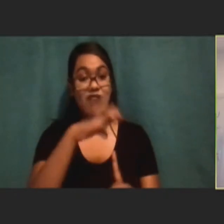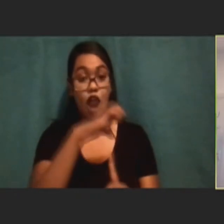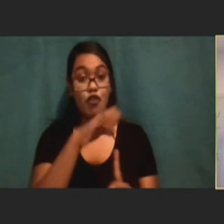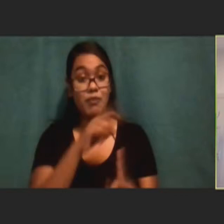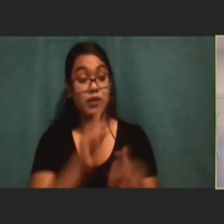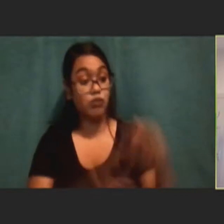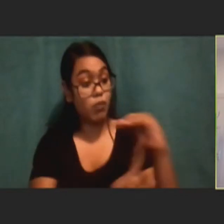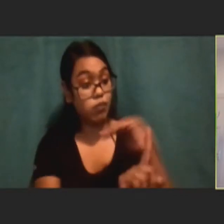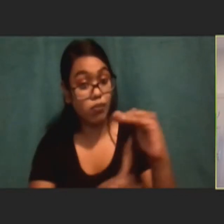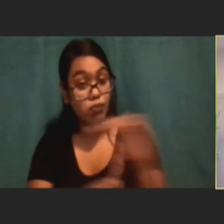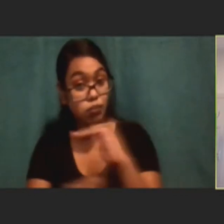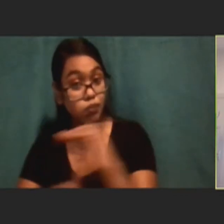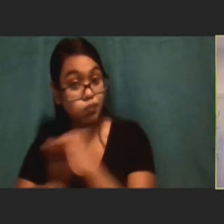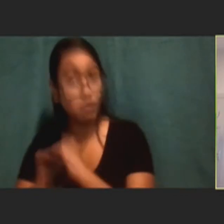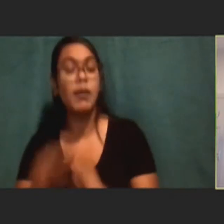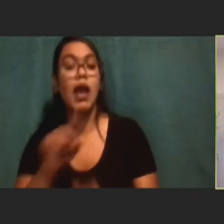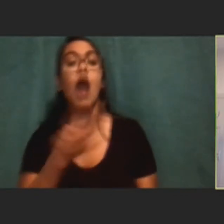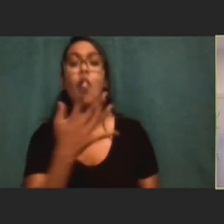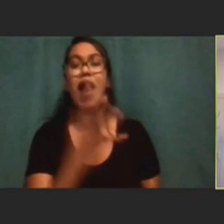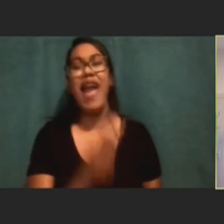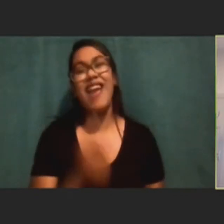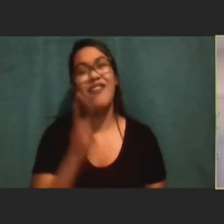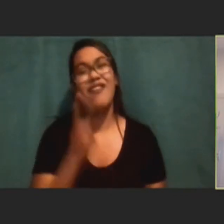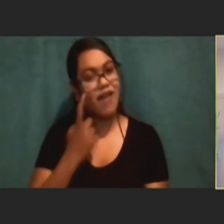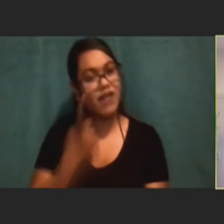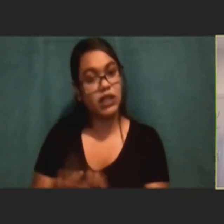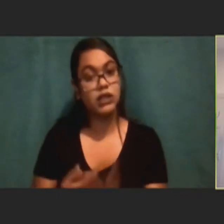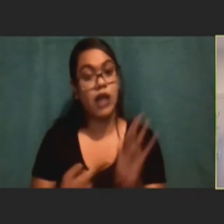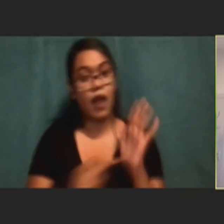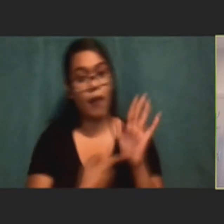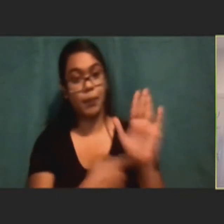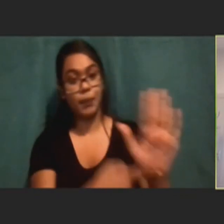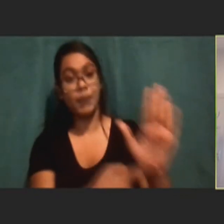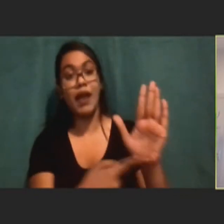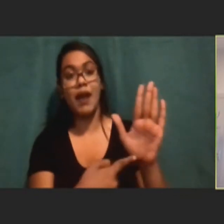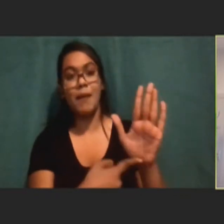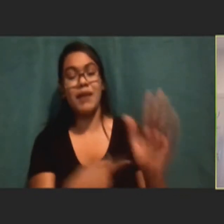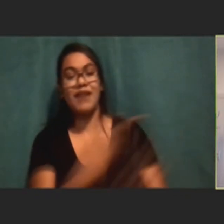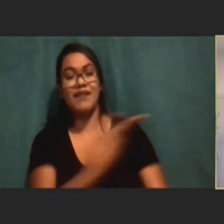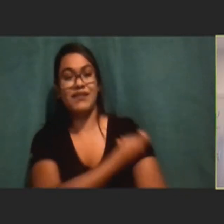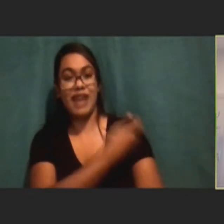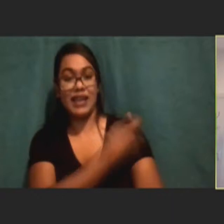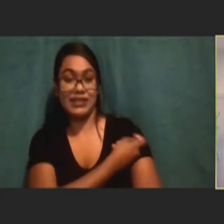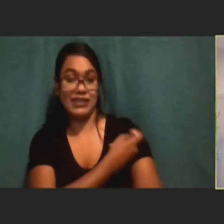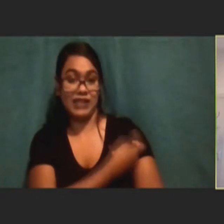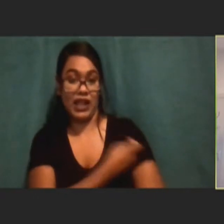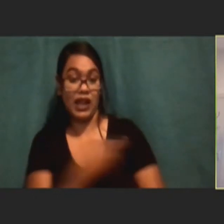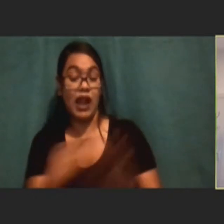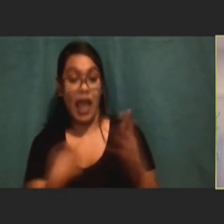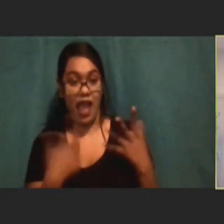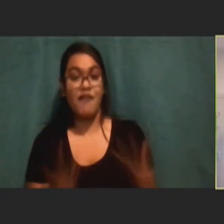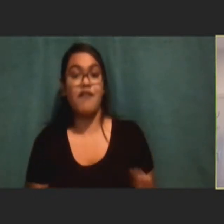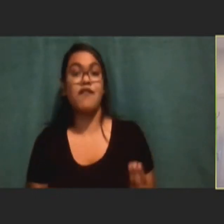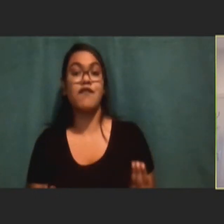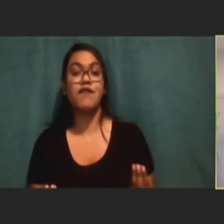that environment. We're not saying you have to go and get vaccinated. You might just have to stay at home and not do certain things.